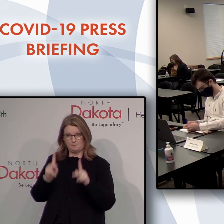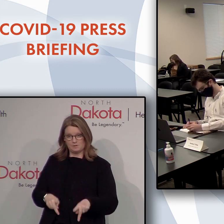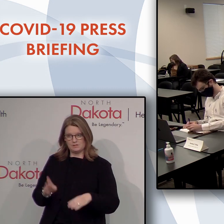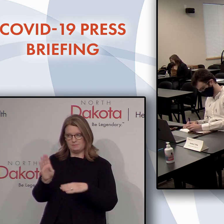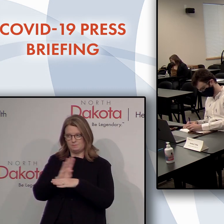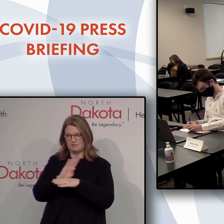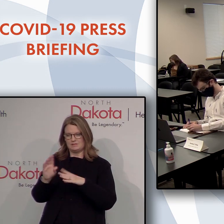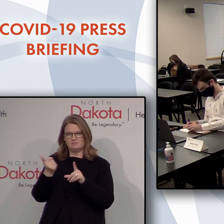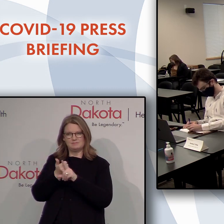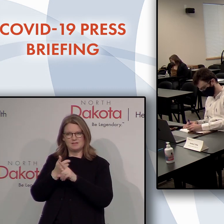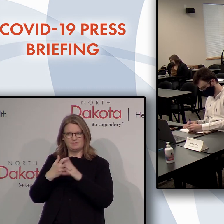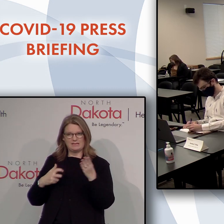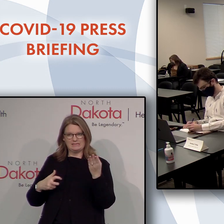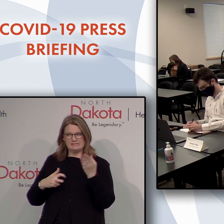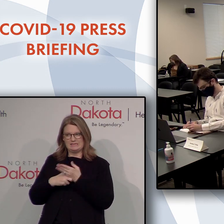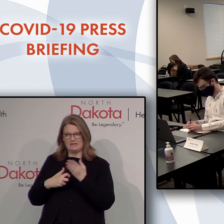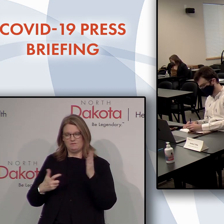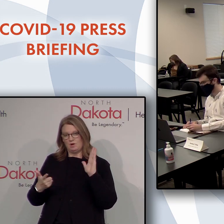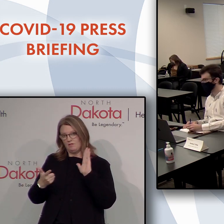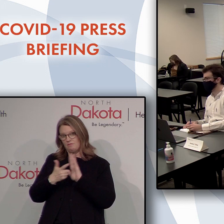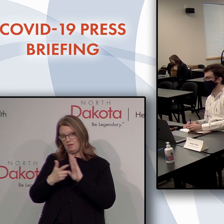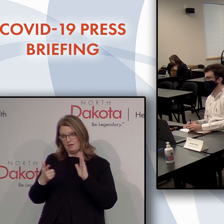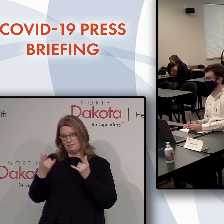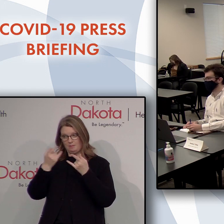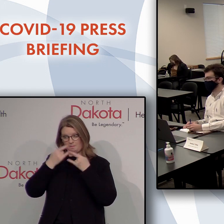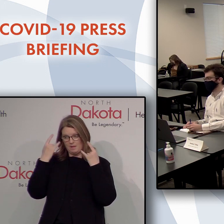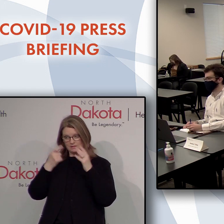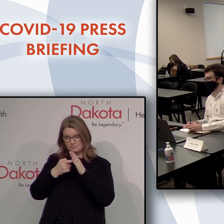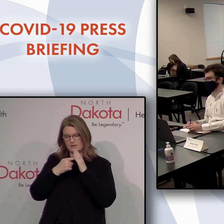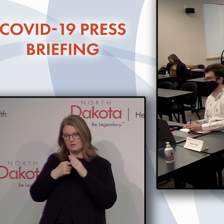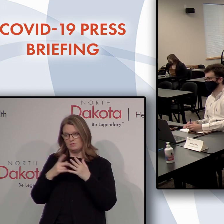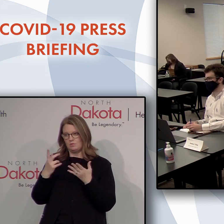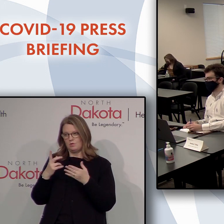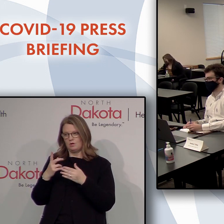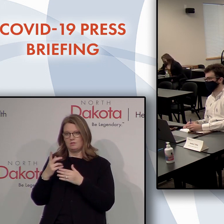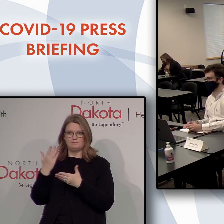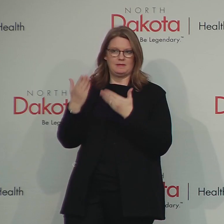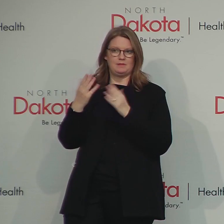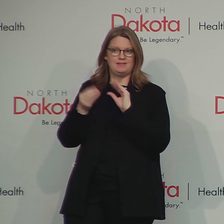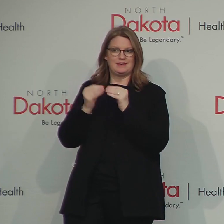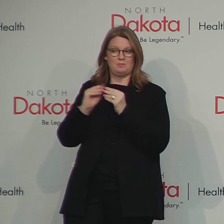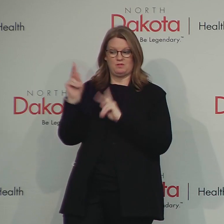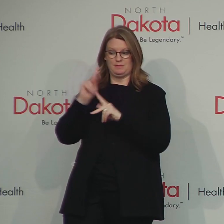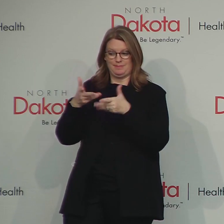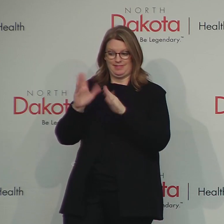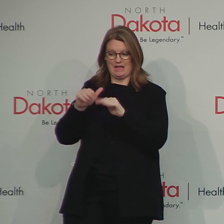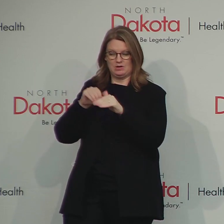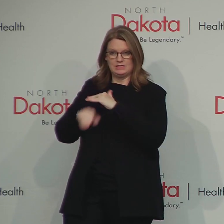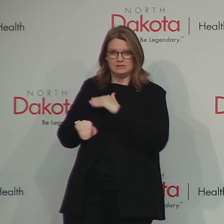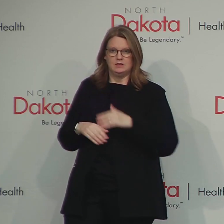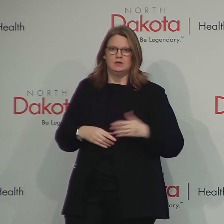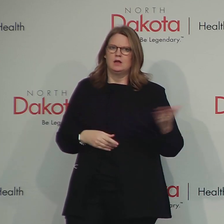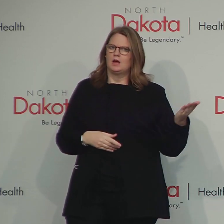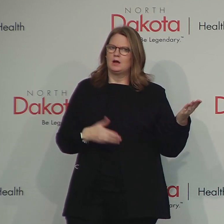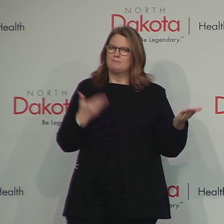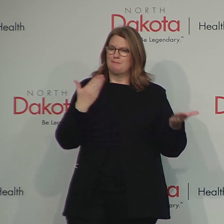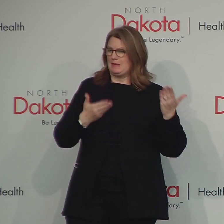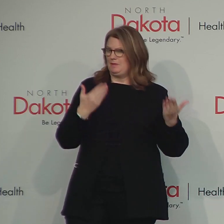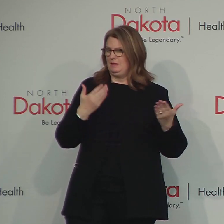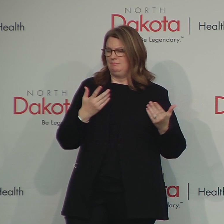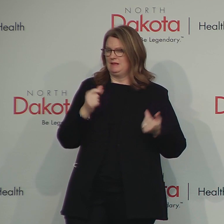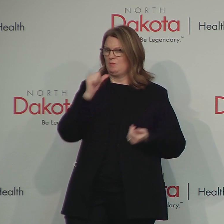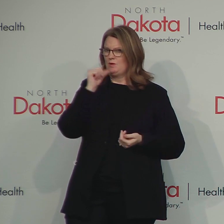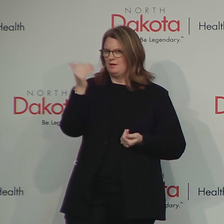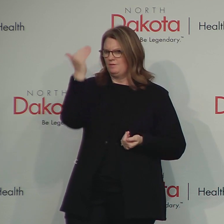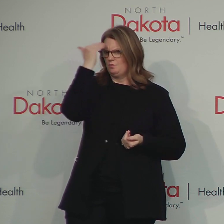been cited for violating a mask mandate or business capacity restriction? They may have, but I'm not aware of that because that would